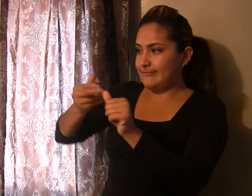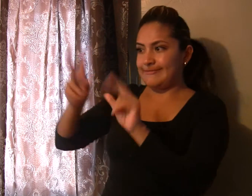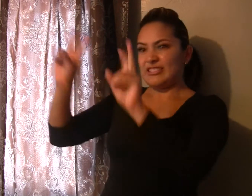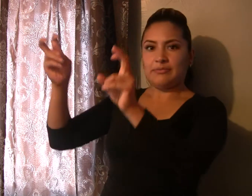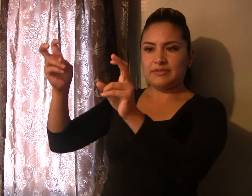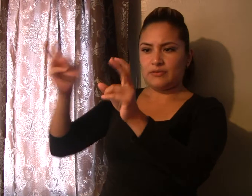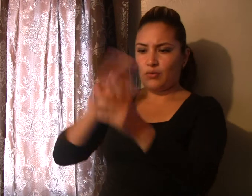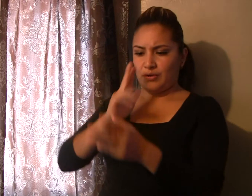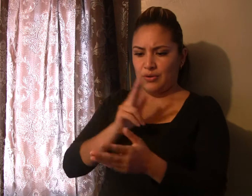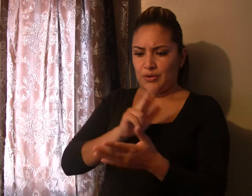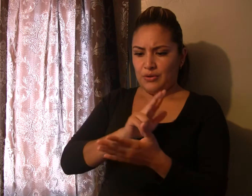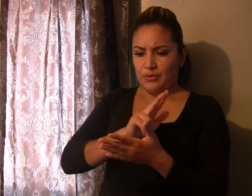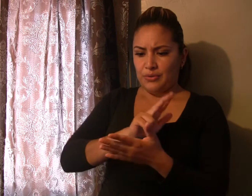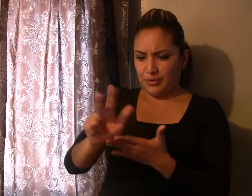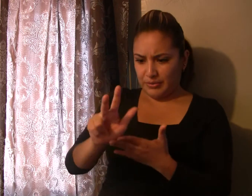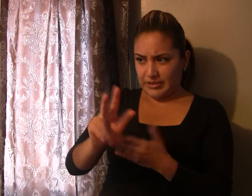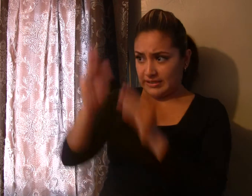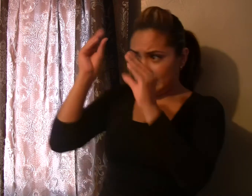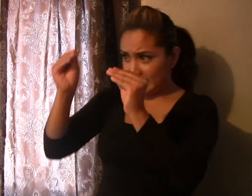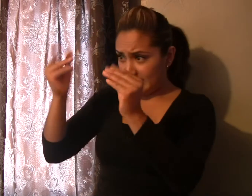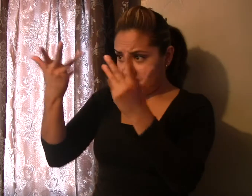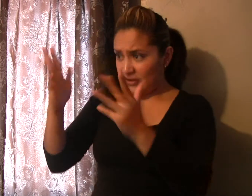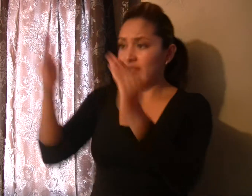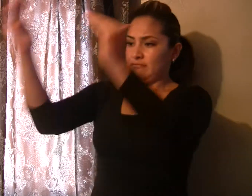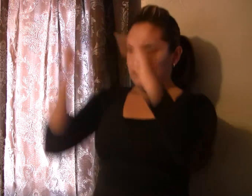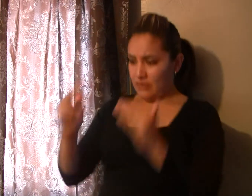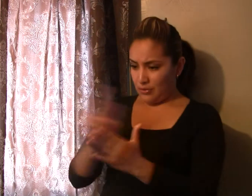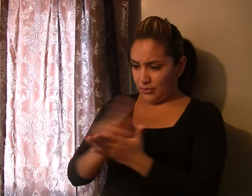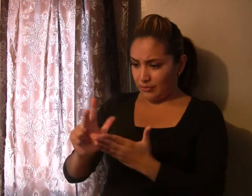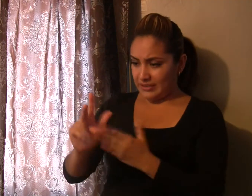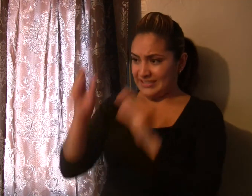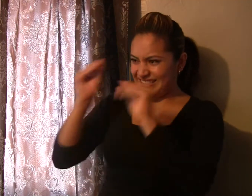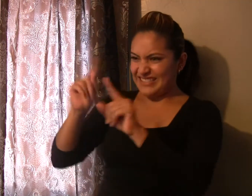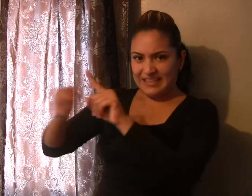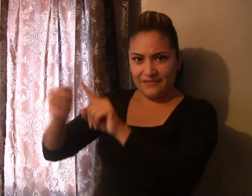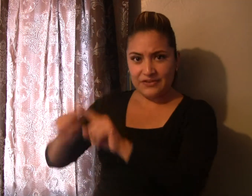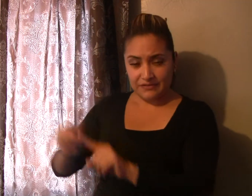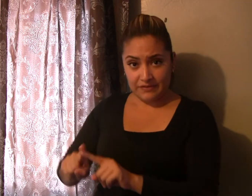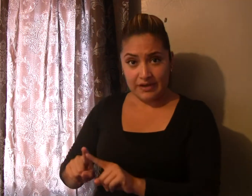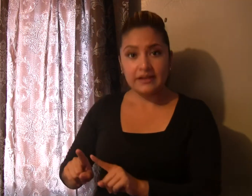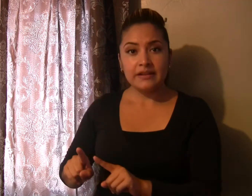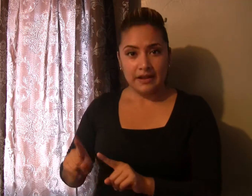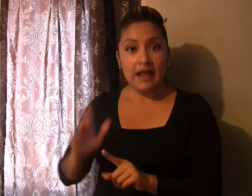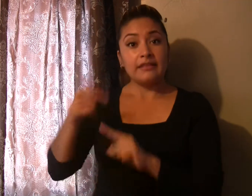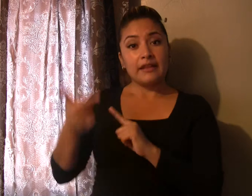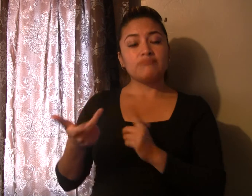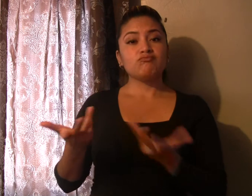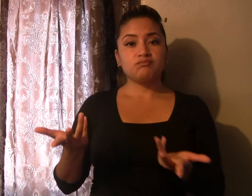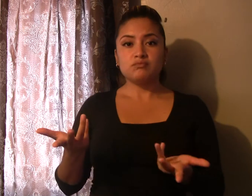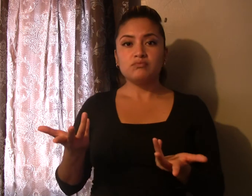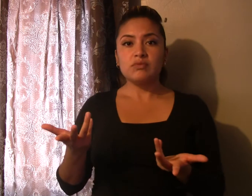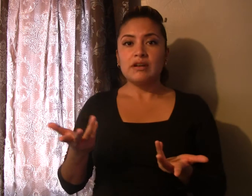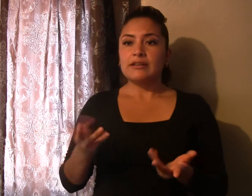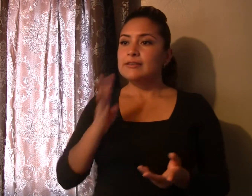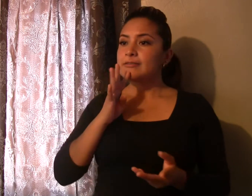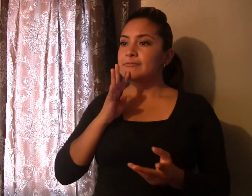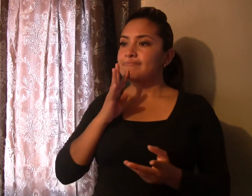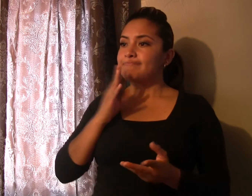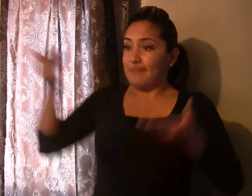guest speaker come to class from each of those areas and do a little mini lecture on some important content